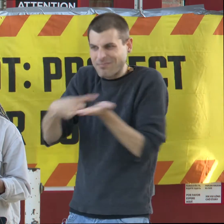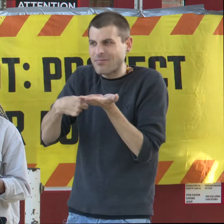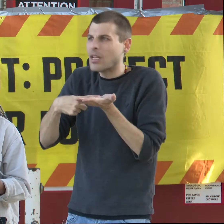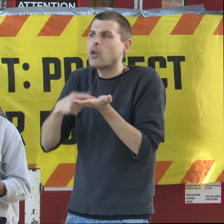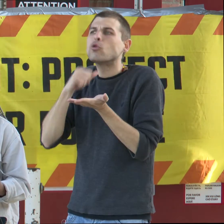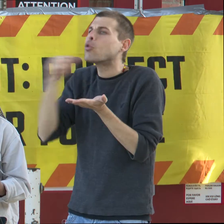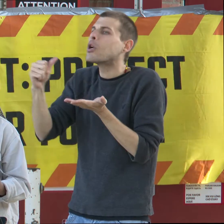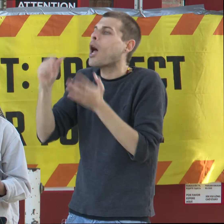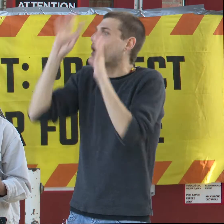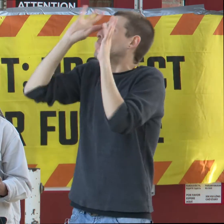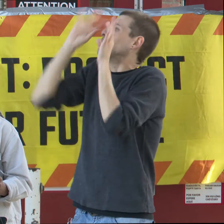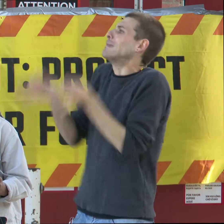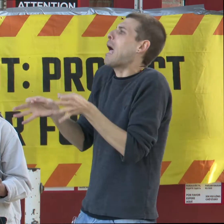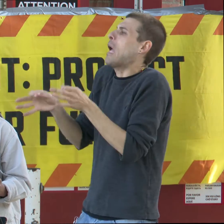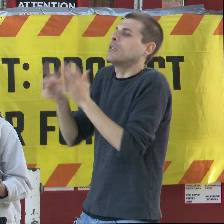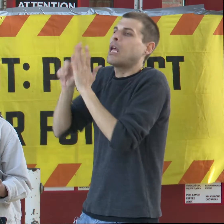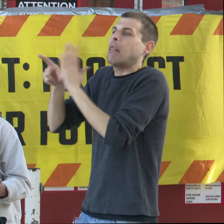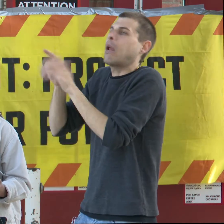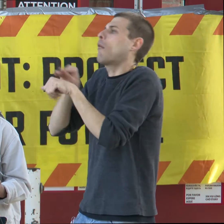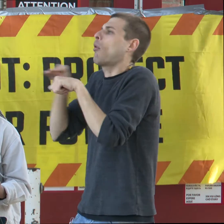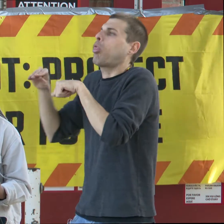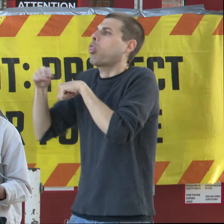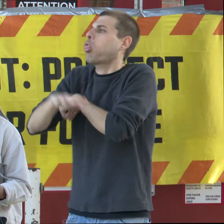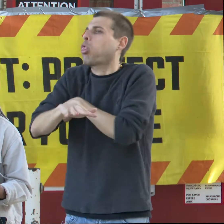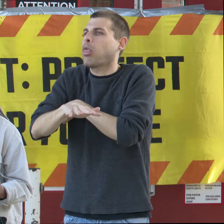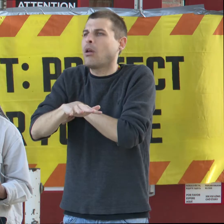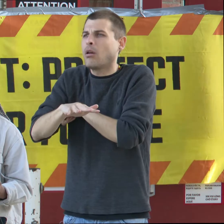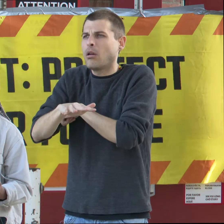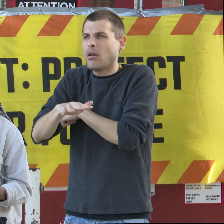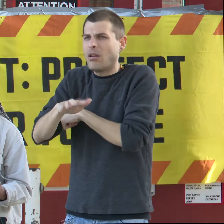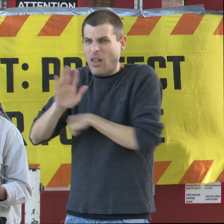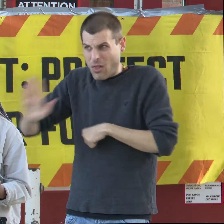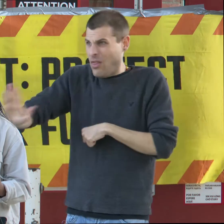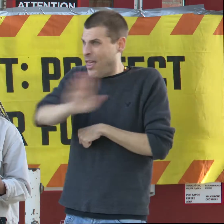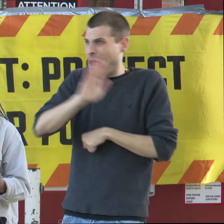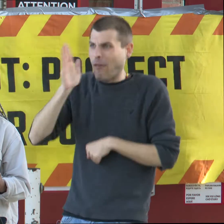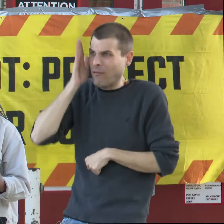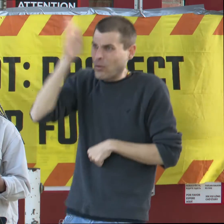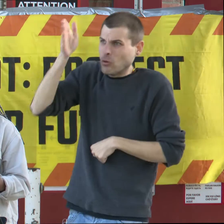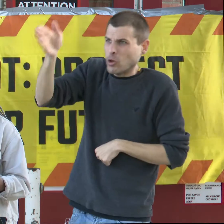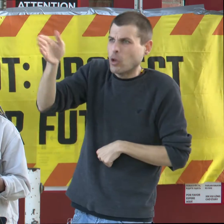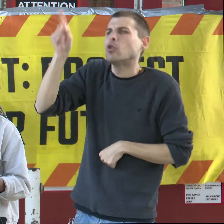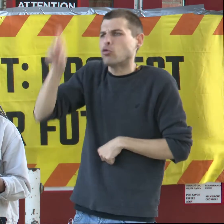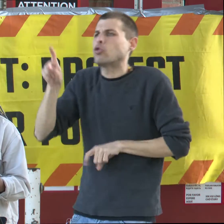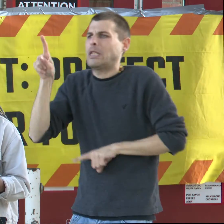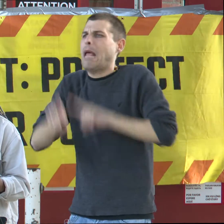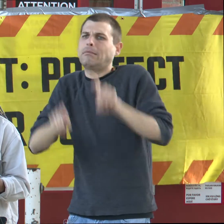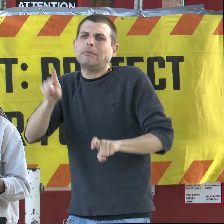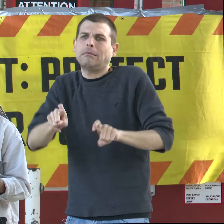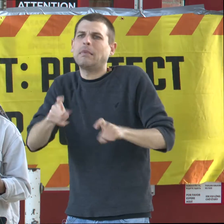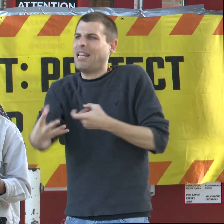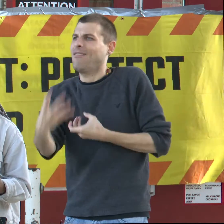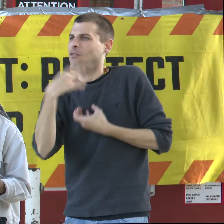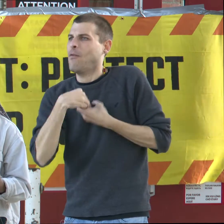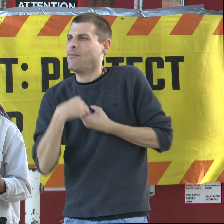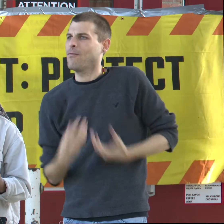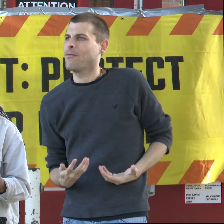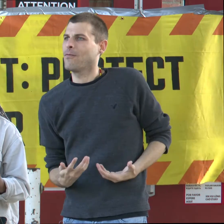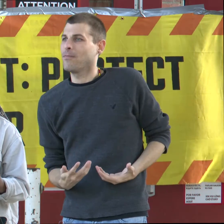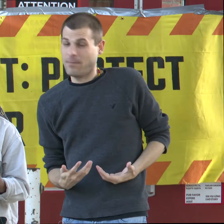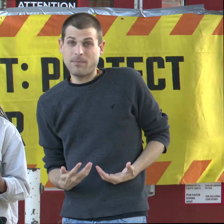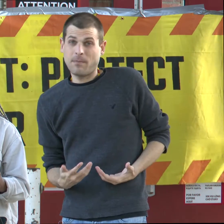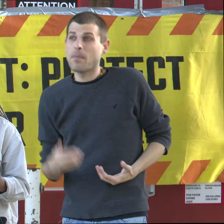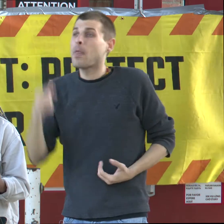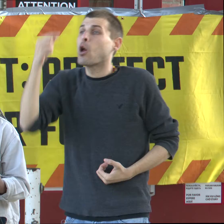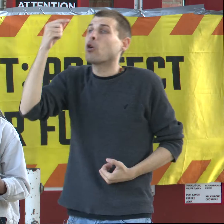make actions that are going to determine their future without even asking them how they feel about it. Frontline communities should be hired for